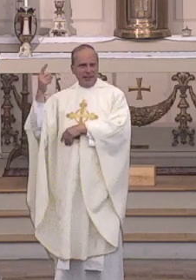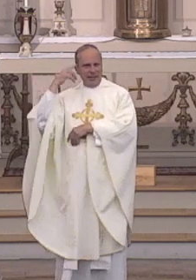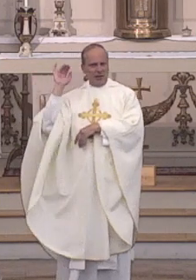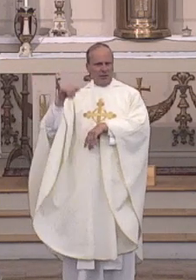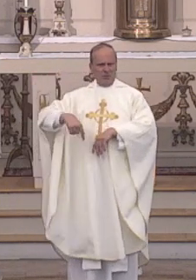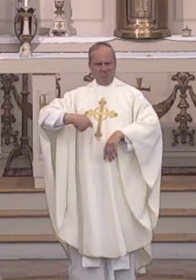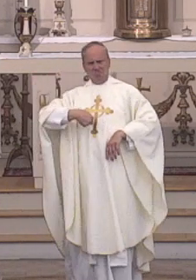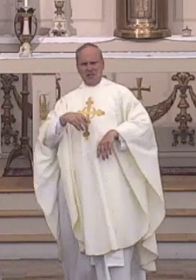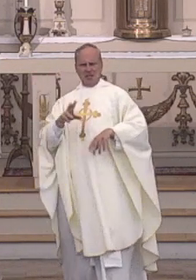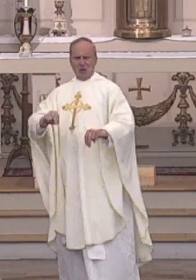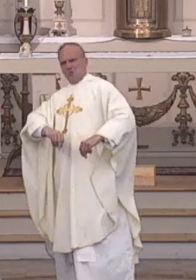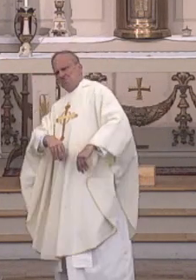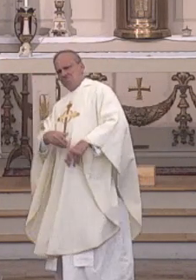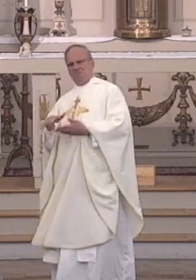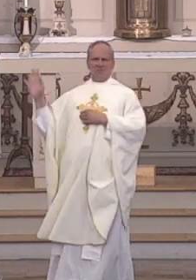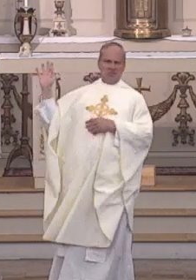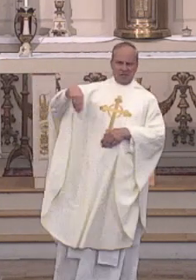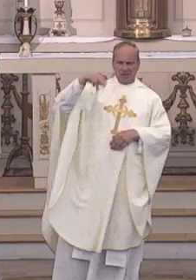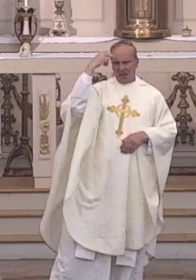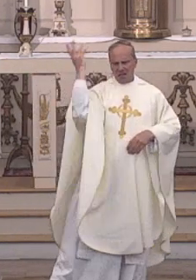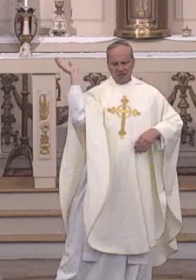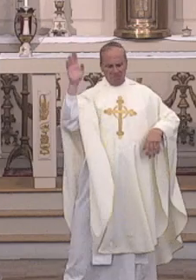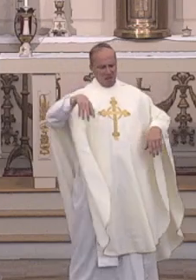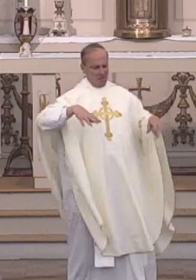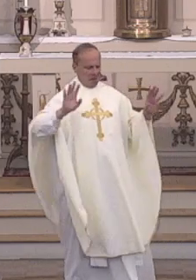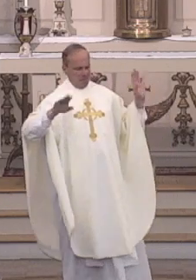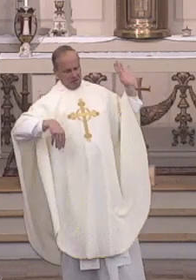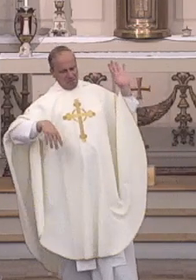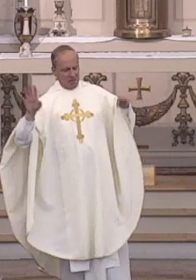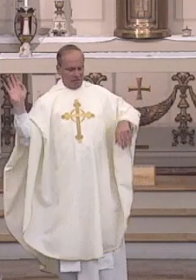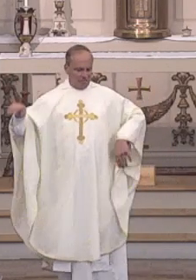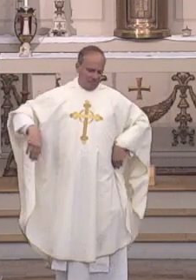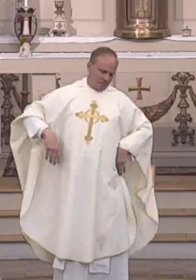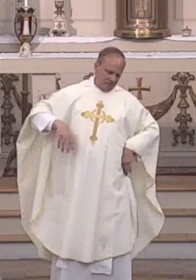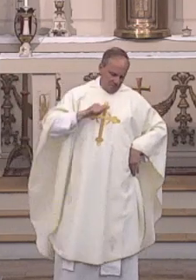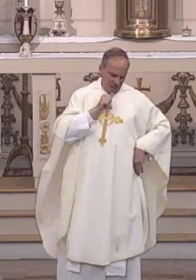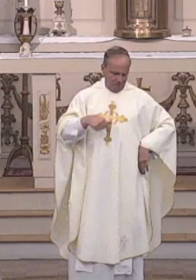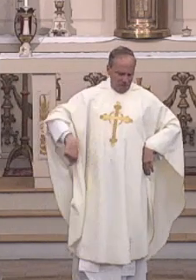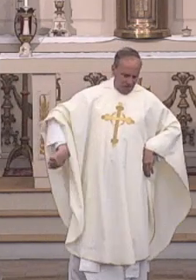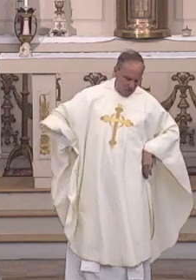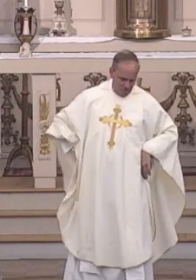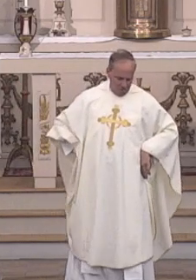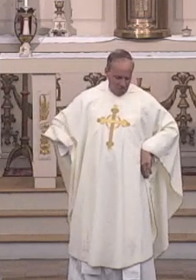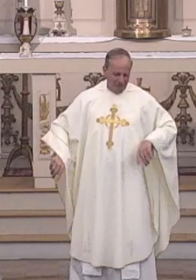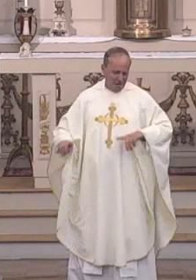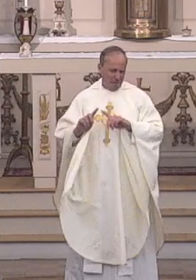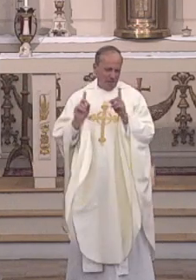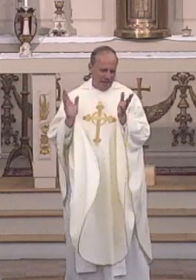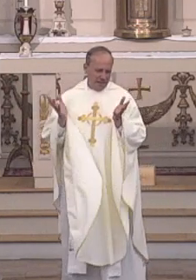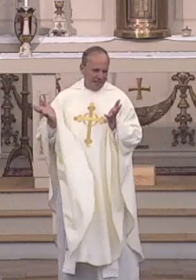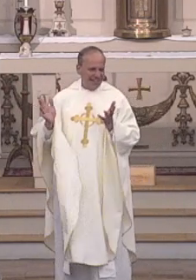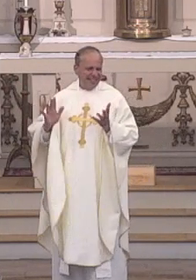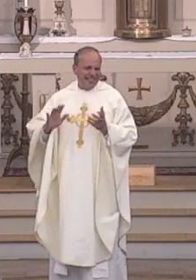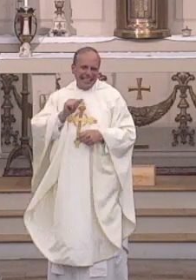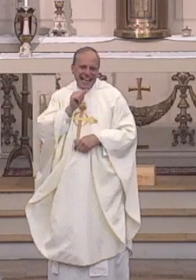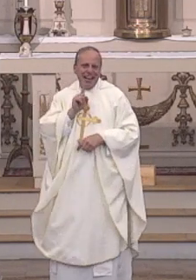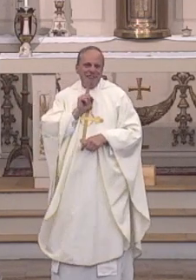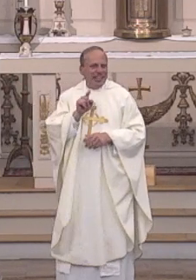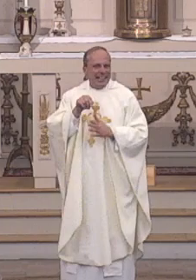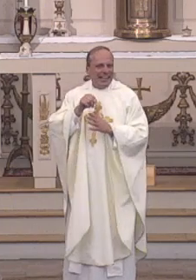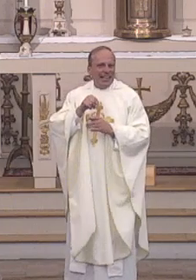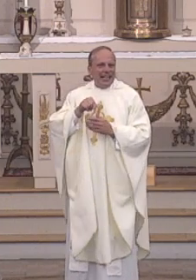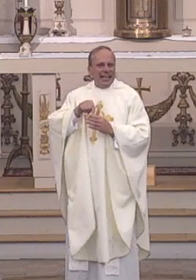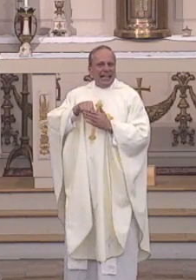very influenced by the things of the world and rejected the Catholic faith as something that he didn't need to do, that he didn't need to